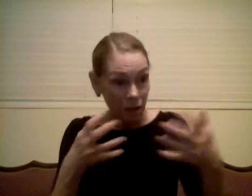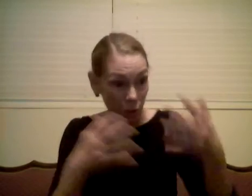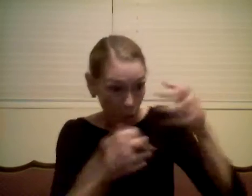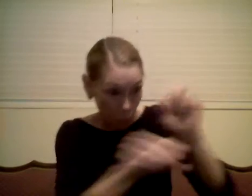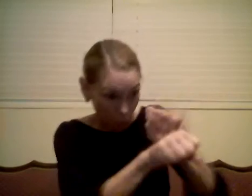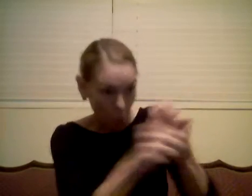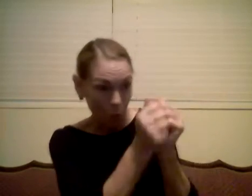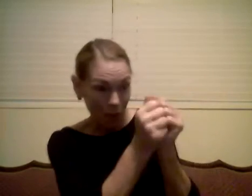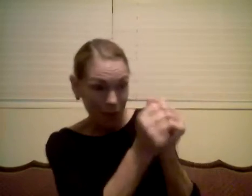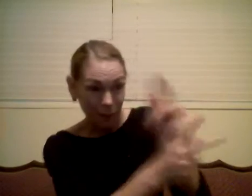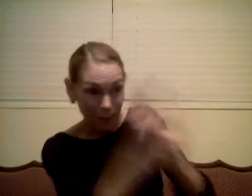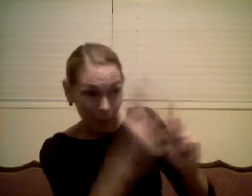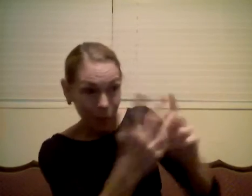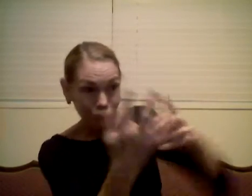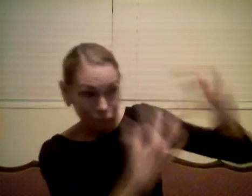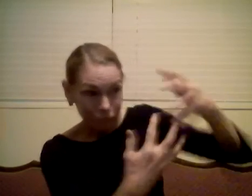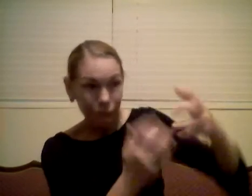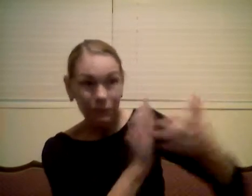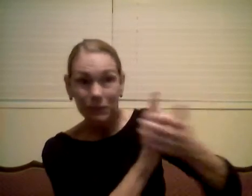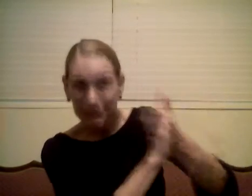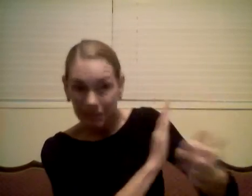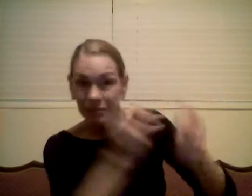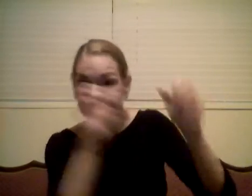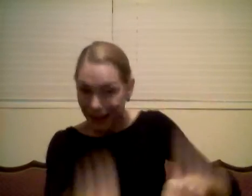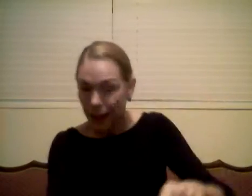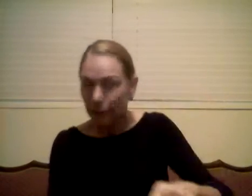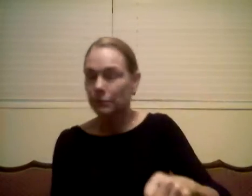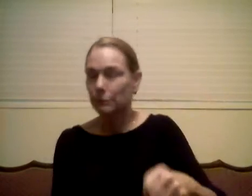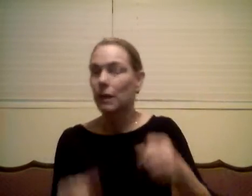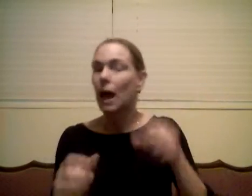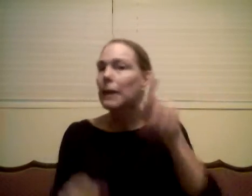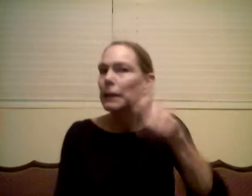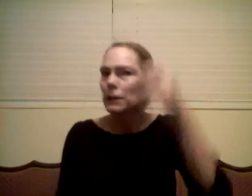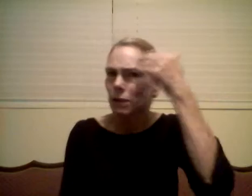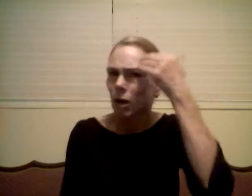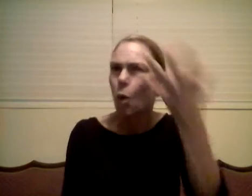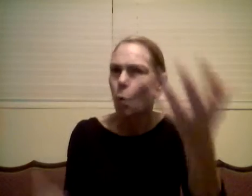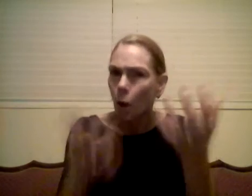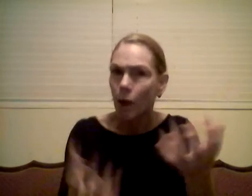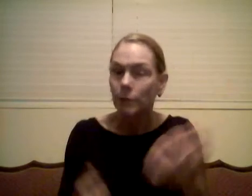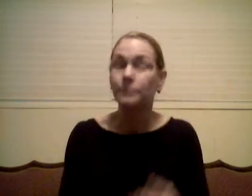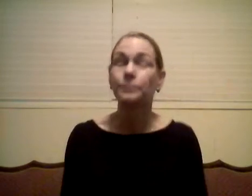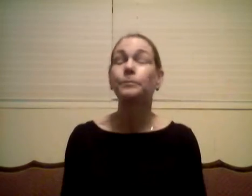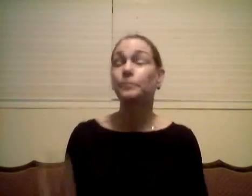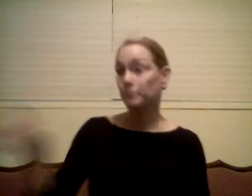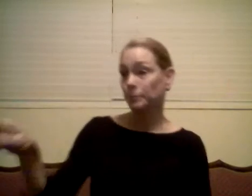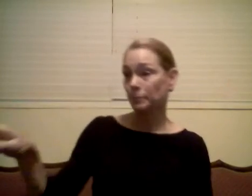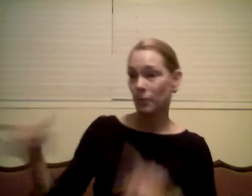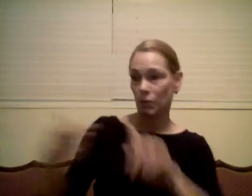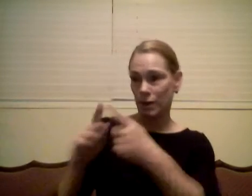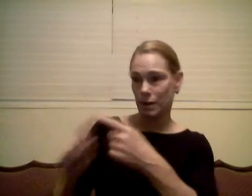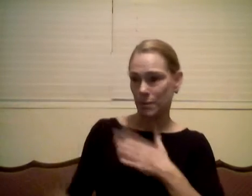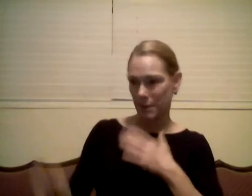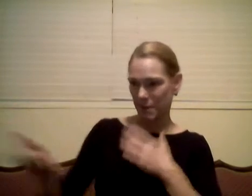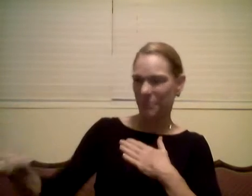exhibit these that people don't think about. I have a colleague, Robert Lurch. He's the head of my business